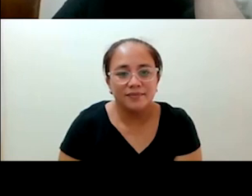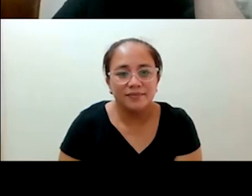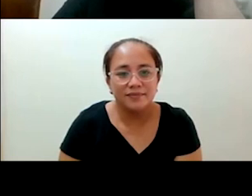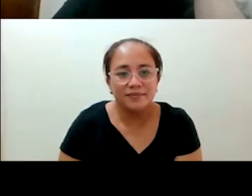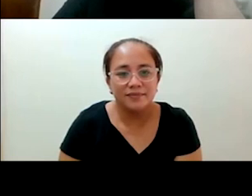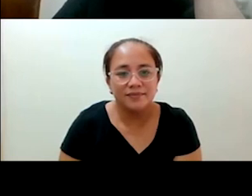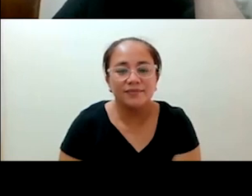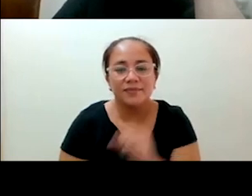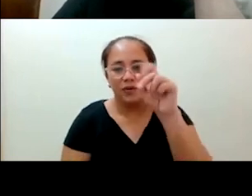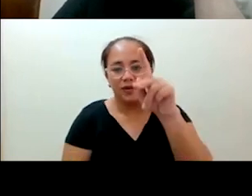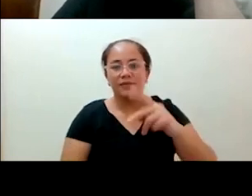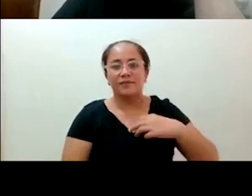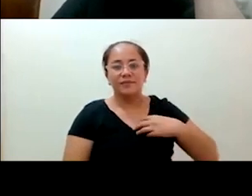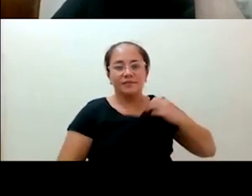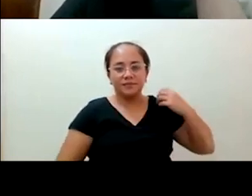Okay.